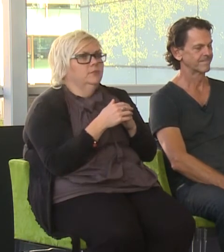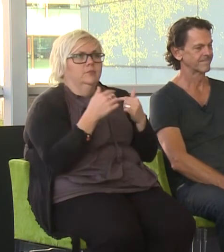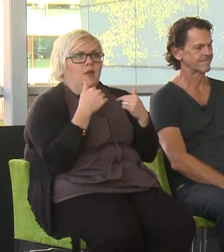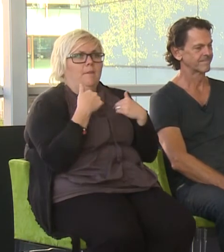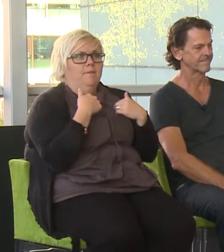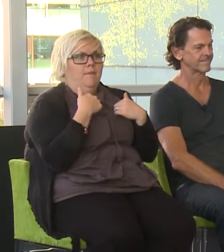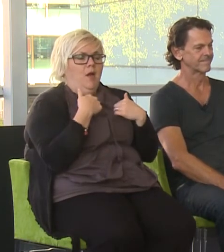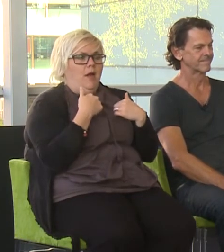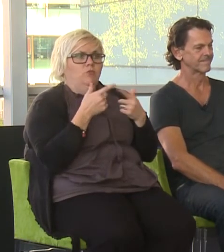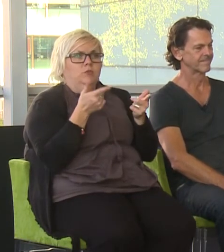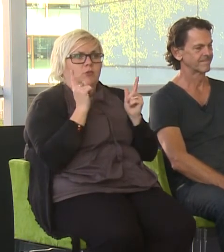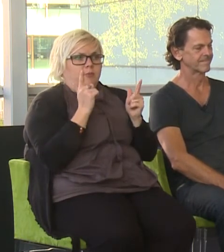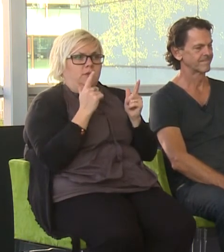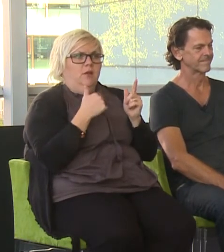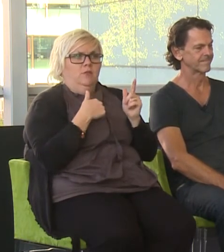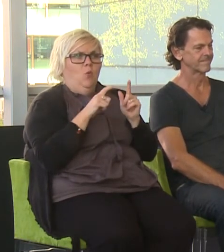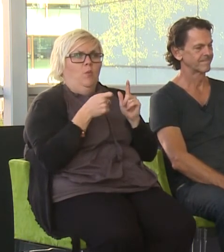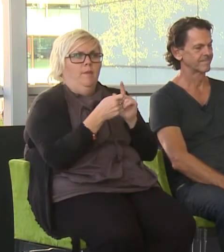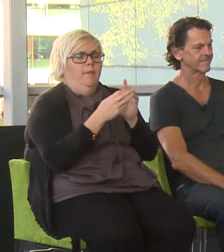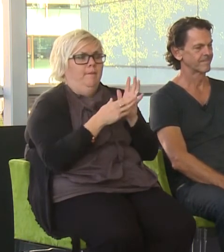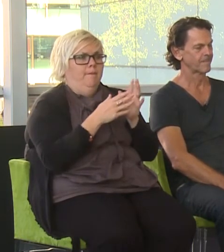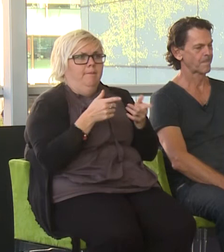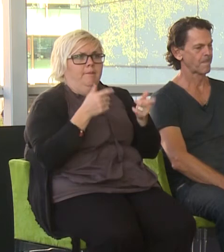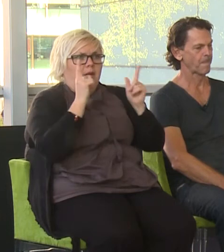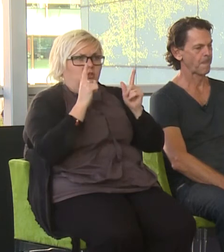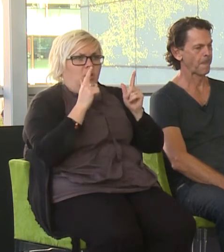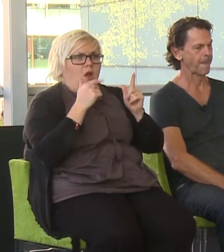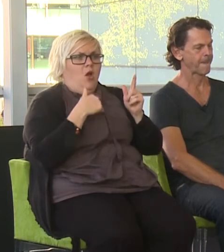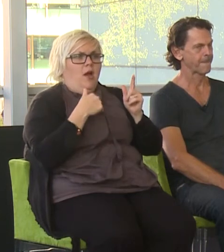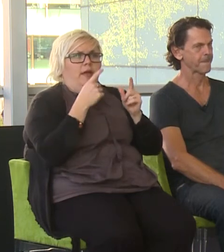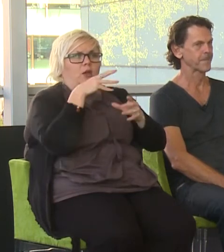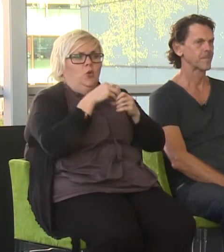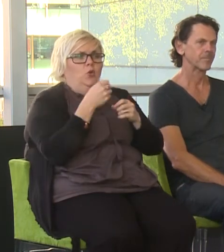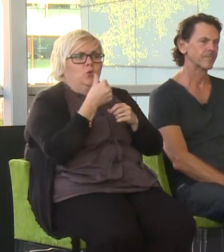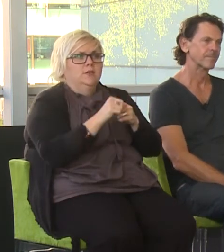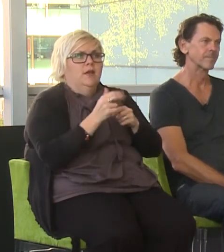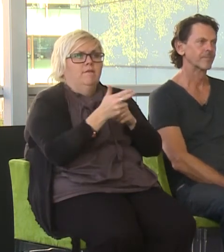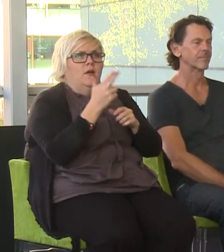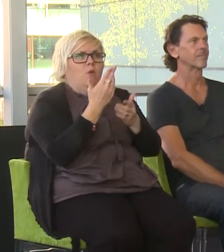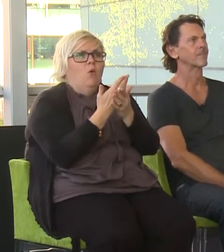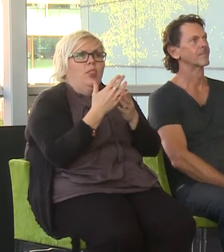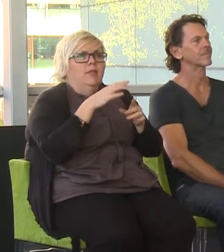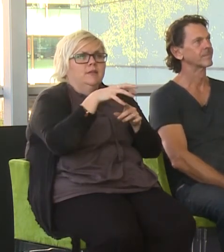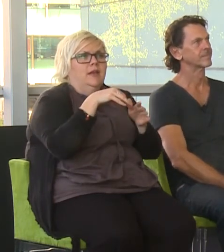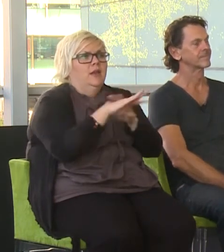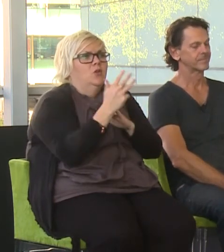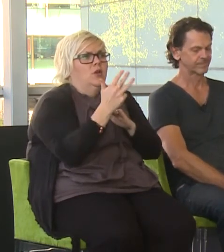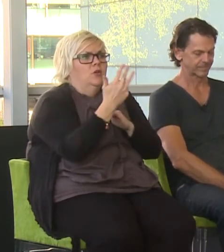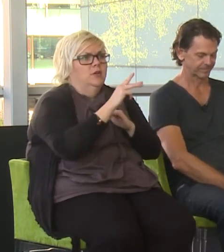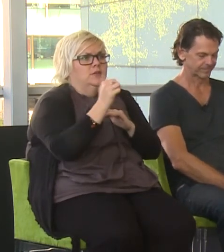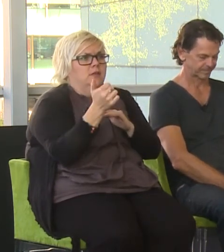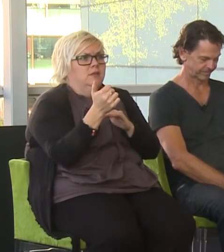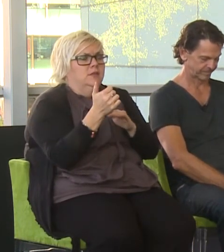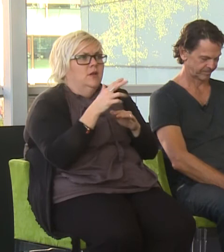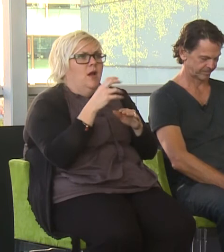management responsibility also extends to the use of firearms on set. Since 1996, Australia has implemented